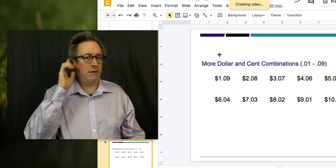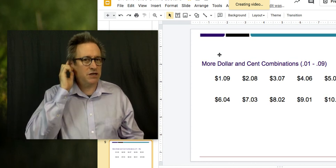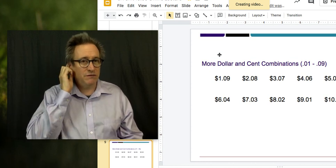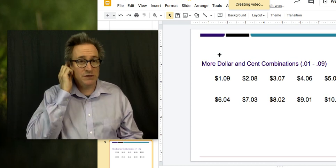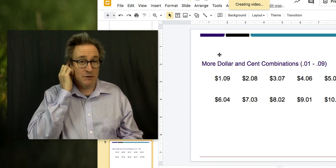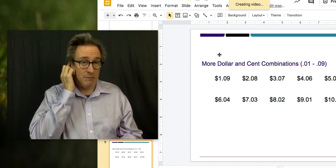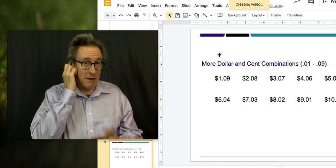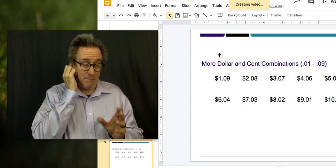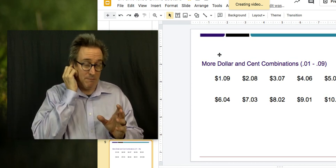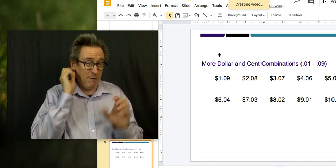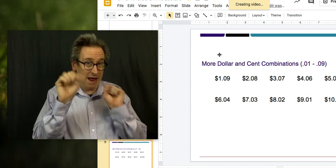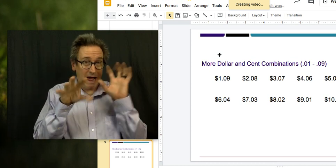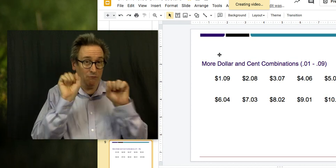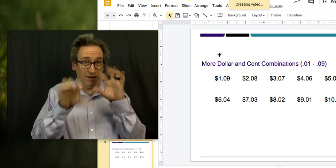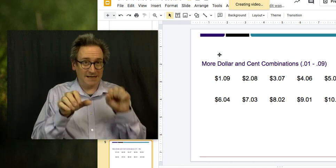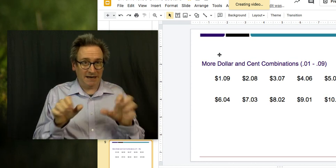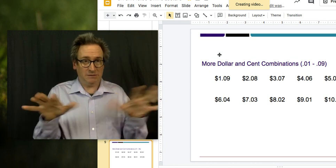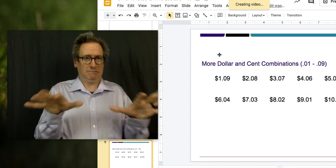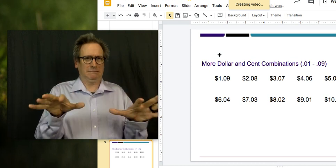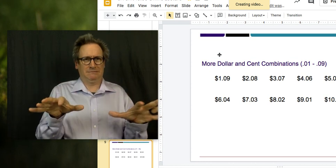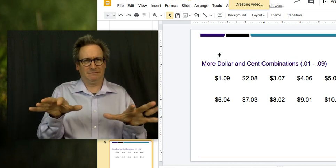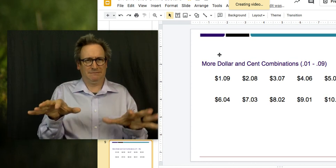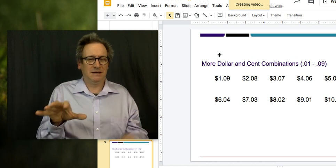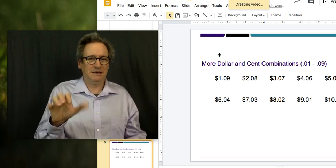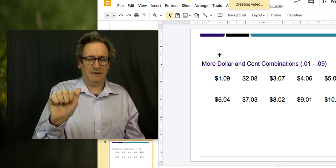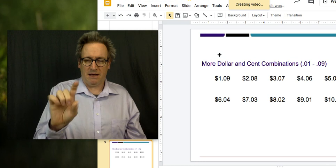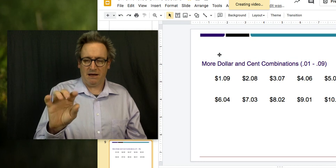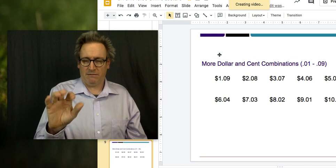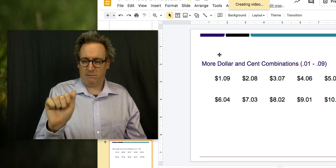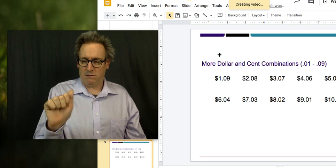Yeah, it was confusing, but by how they said it, it was like,